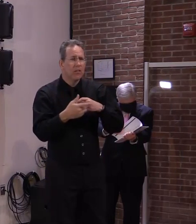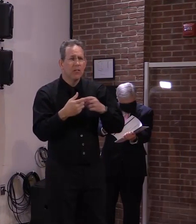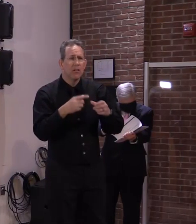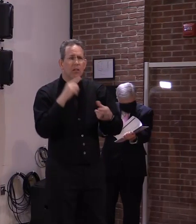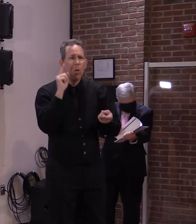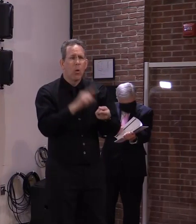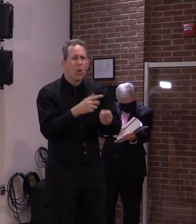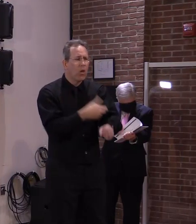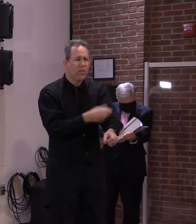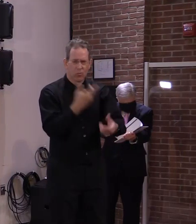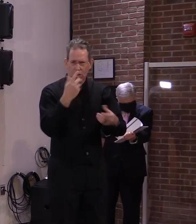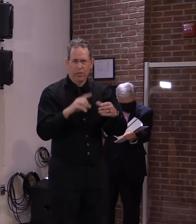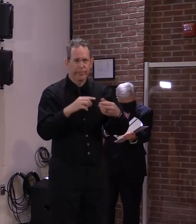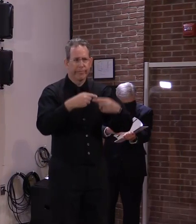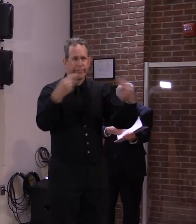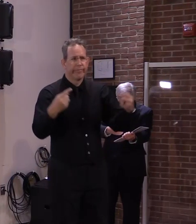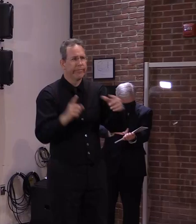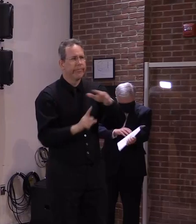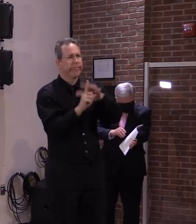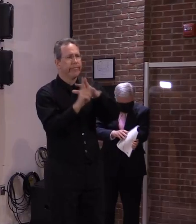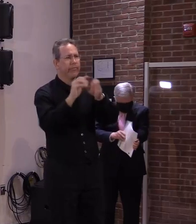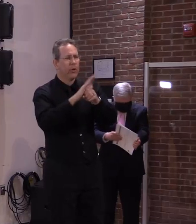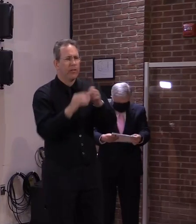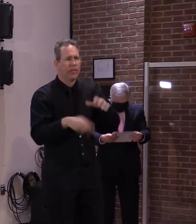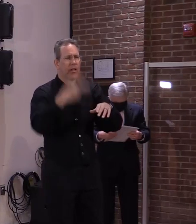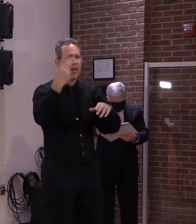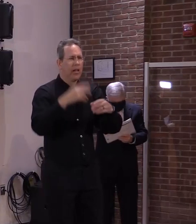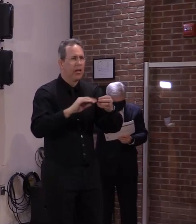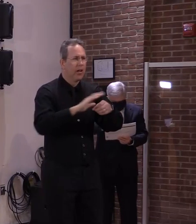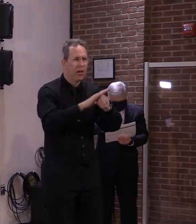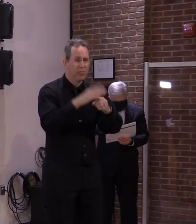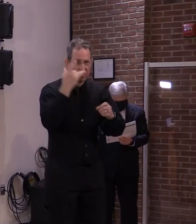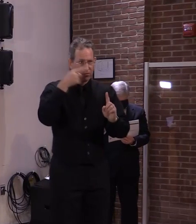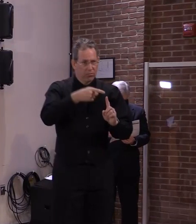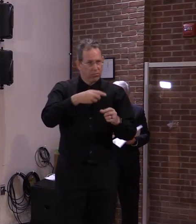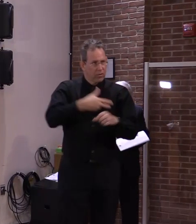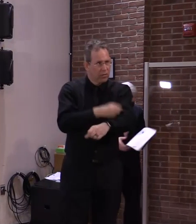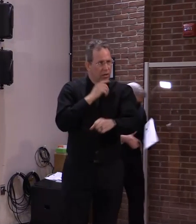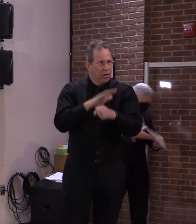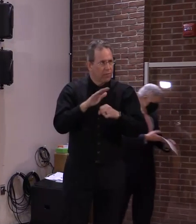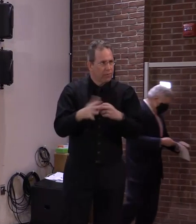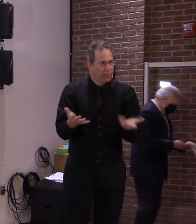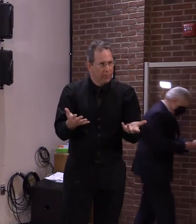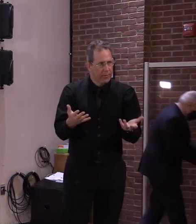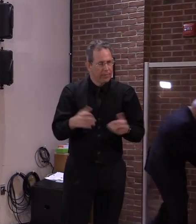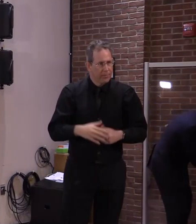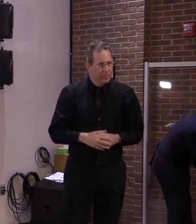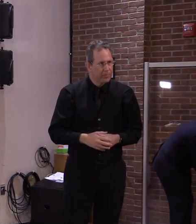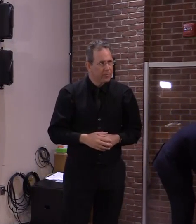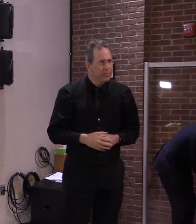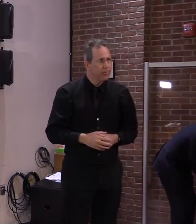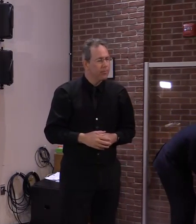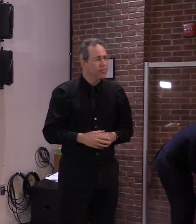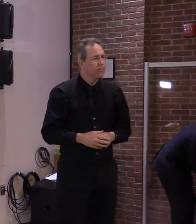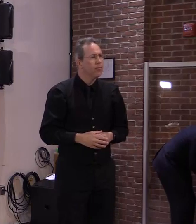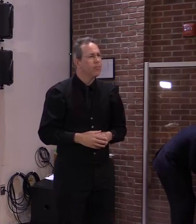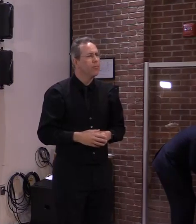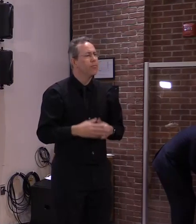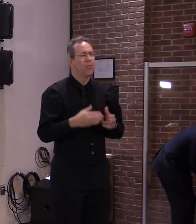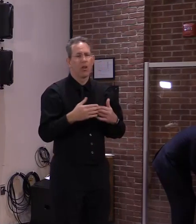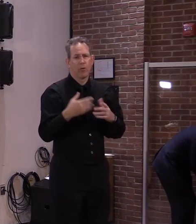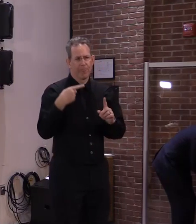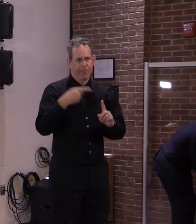COVID in the area, if there's anything specific to say? I know sometimes there isn't. And in any event, are